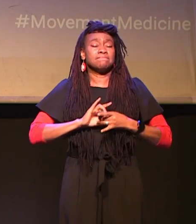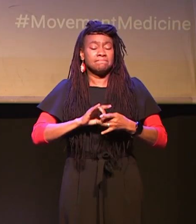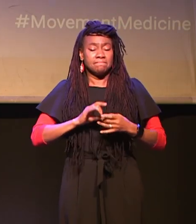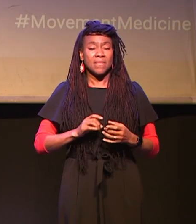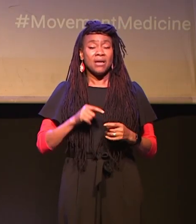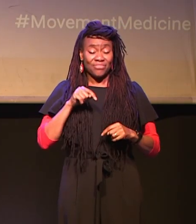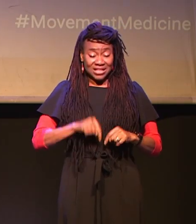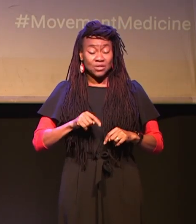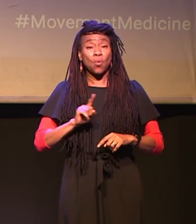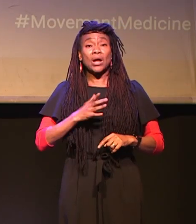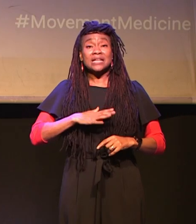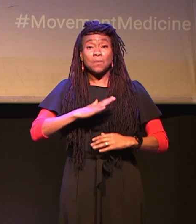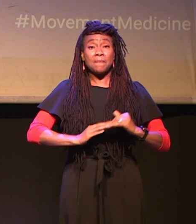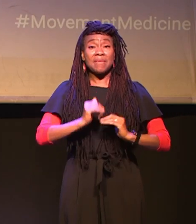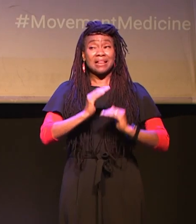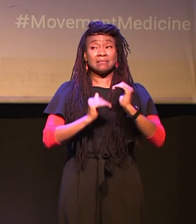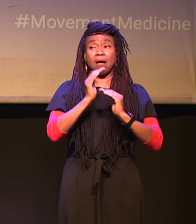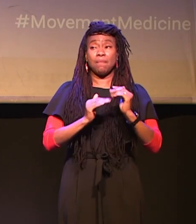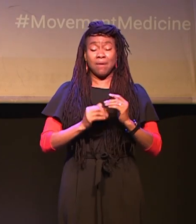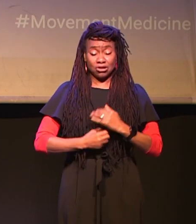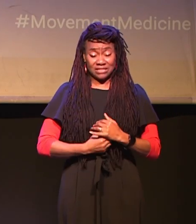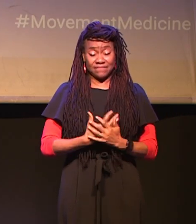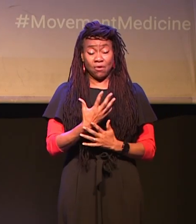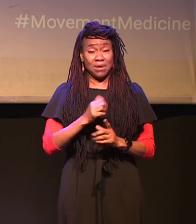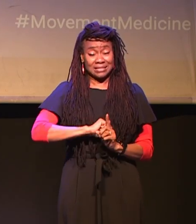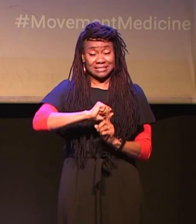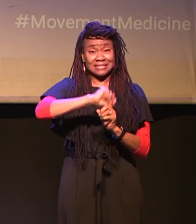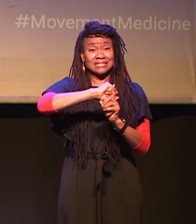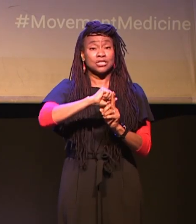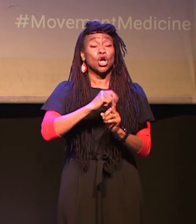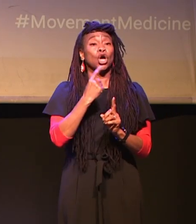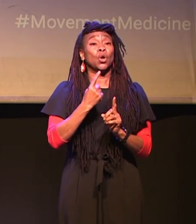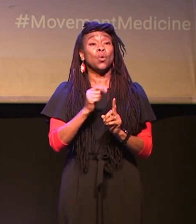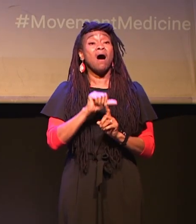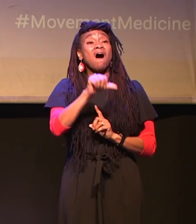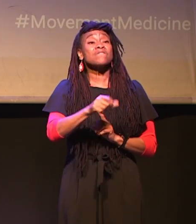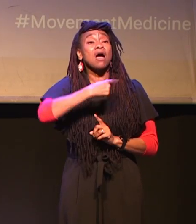what we need to build around cultivating. That is what we have to teach those that come after us.